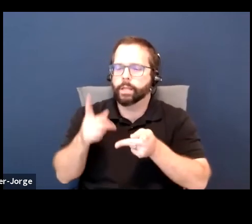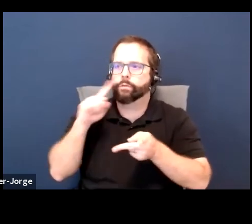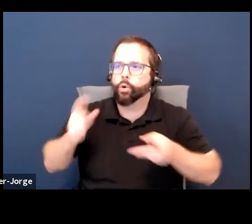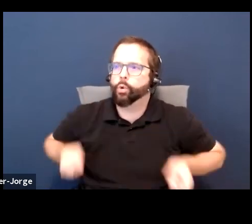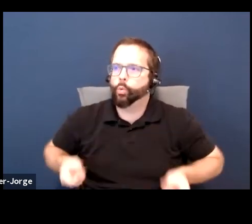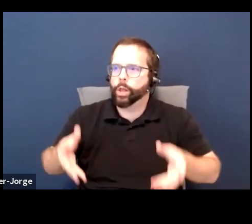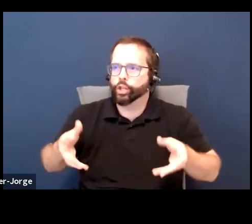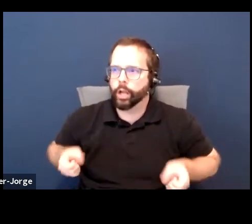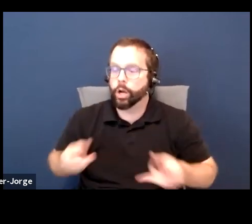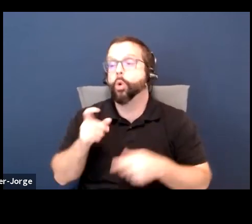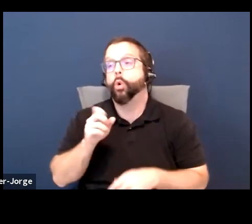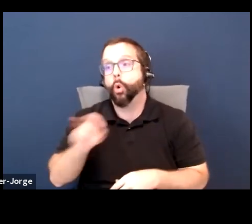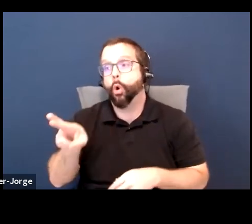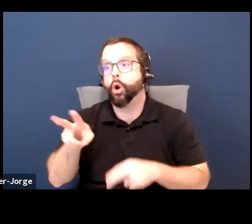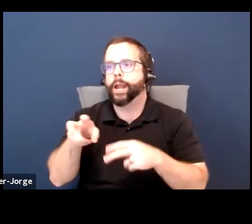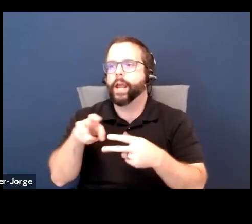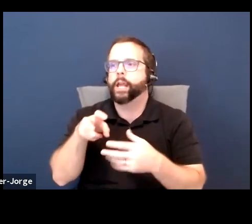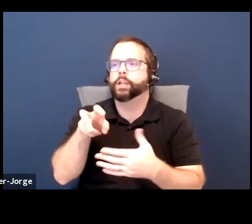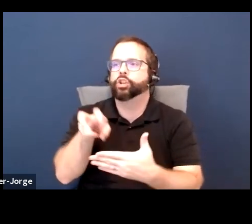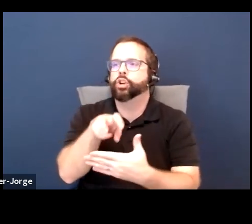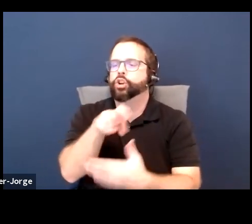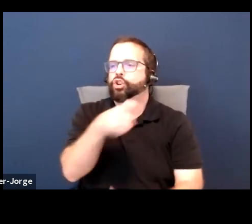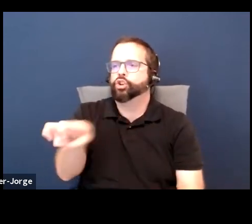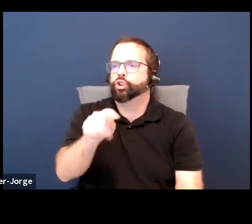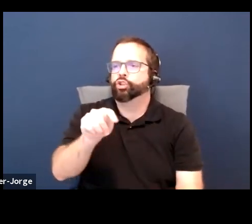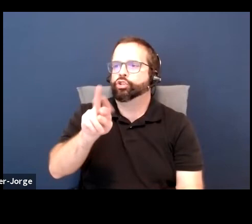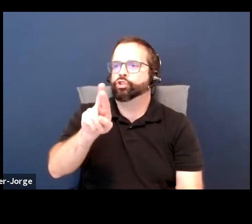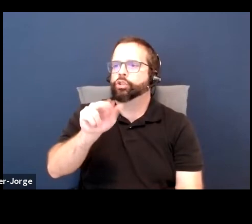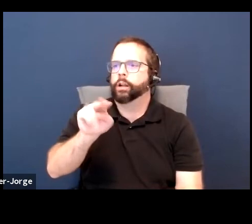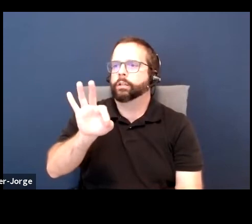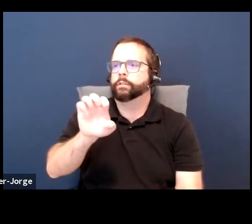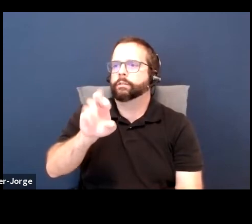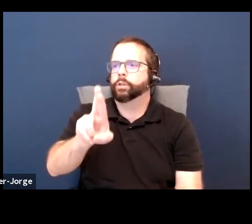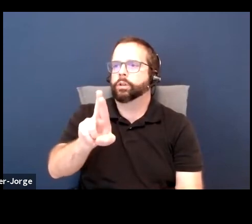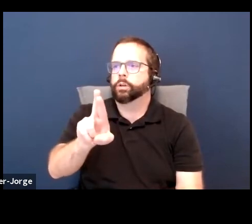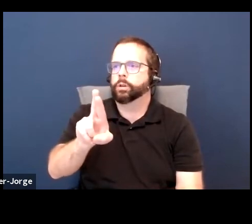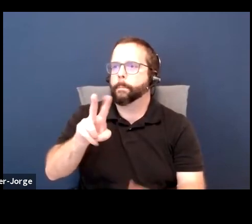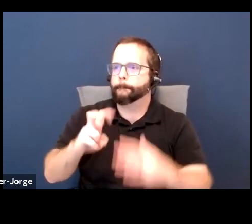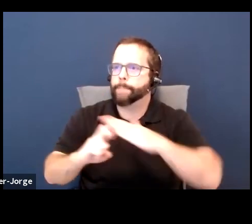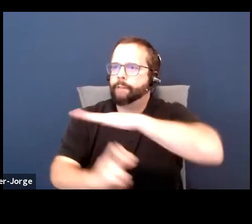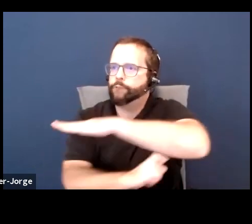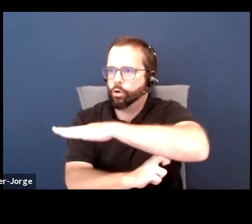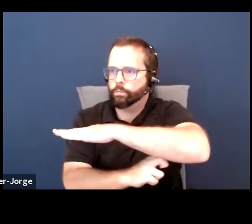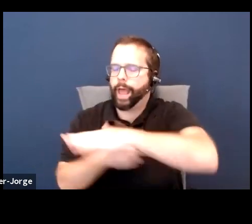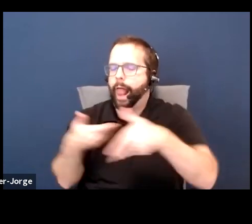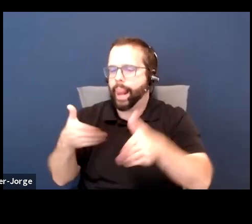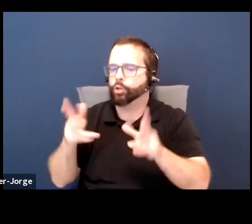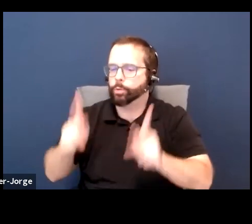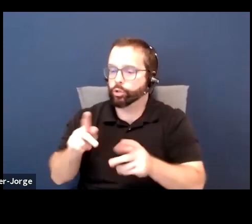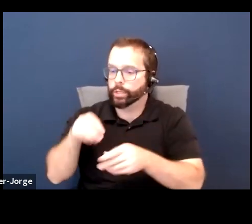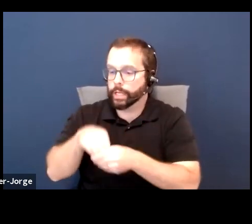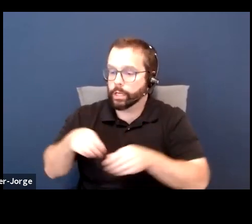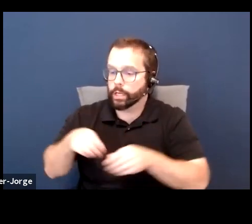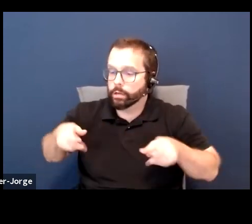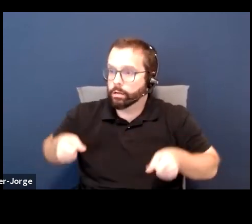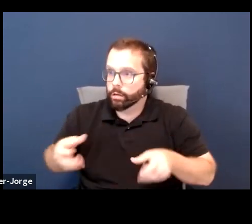a transfer platform that allows someone to transfer out of a wheelchair to access the ride. Recreational boating